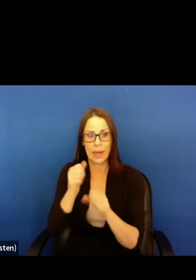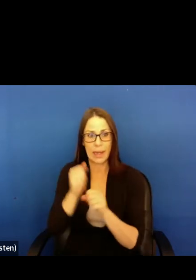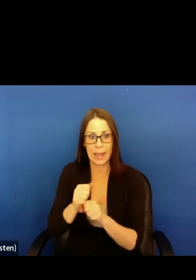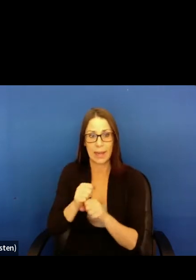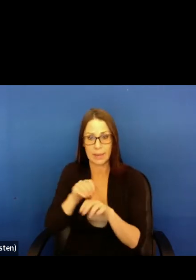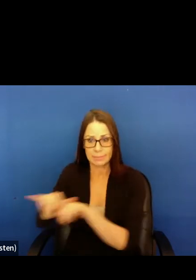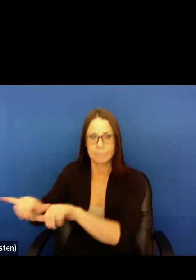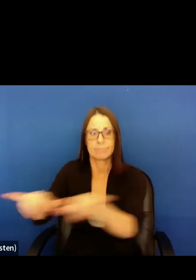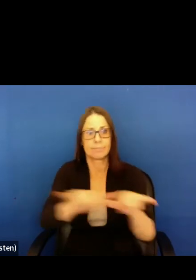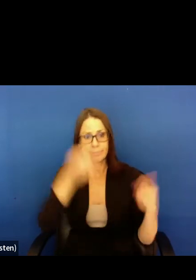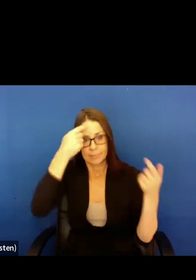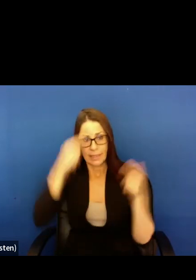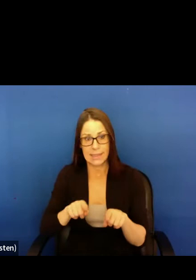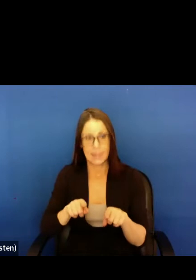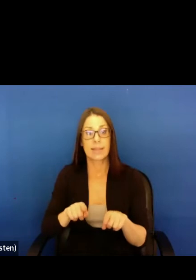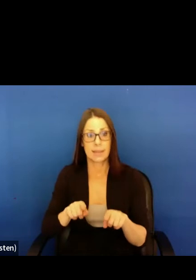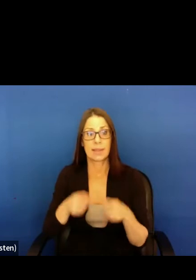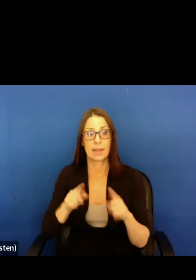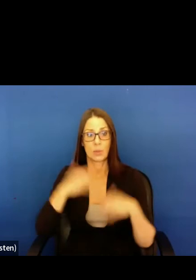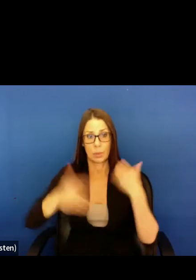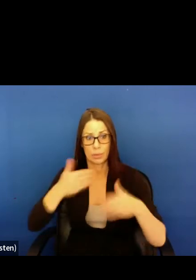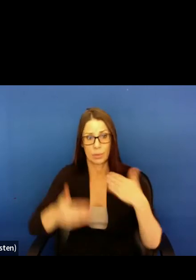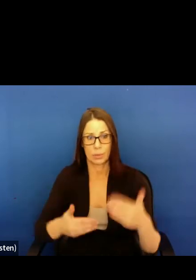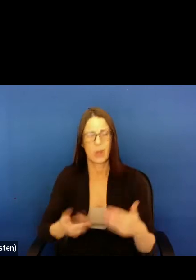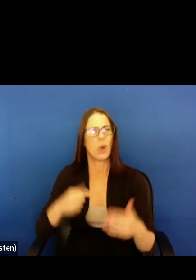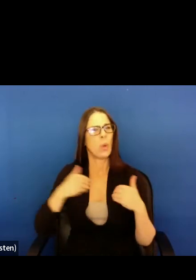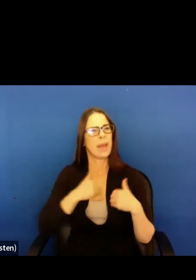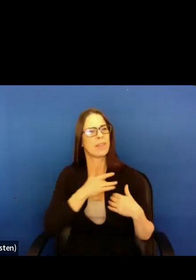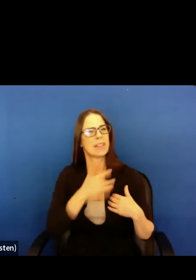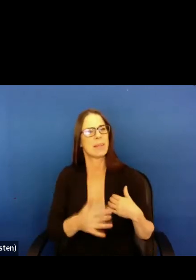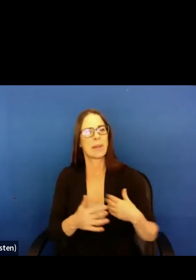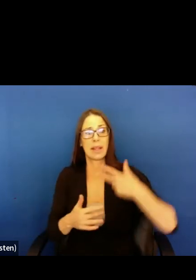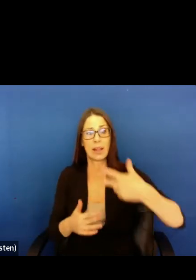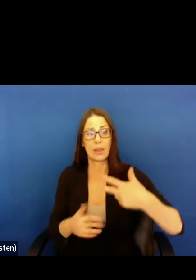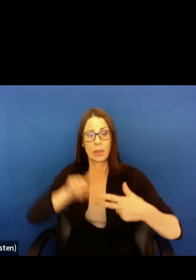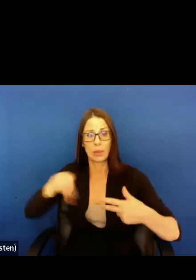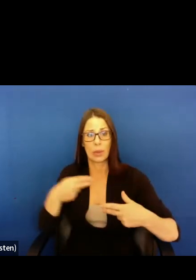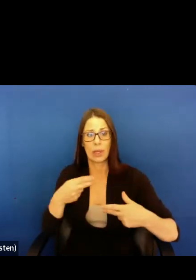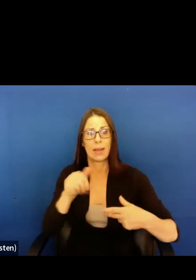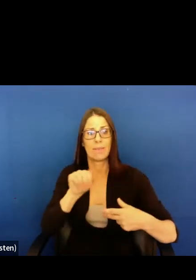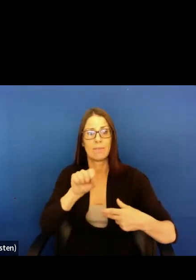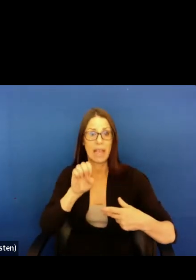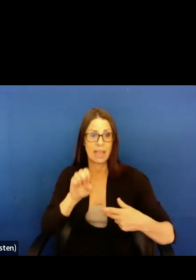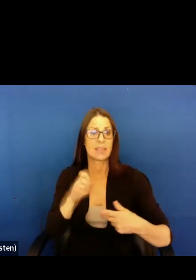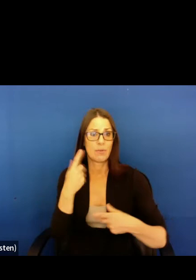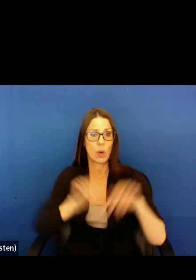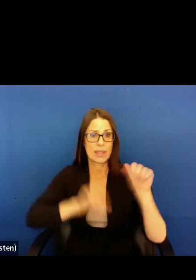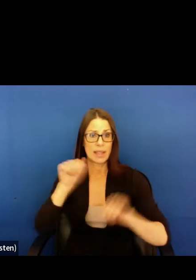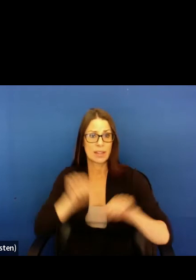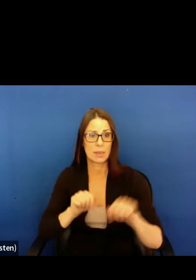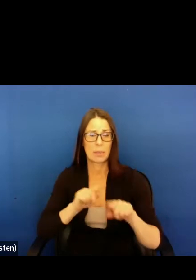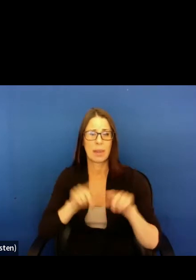So we have typically 3 phases of assessments, but there could actually be more than that if the project